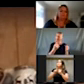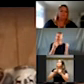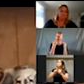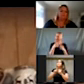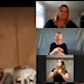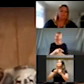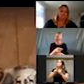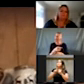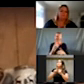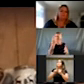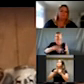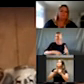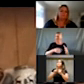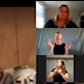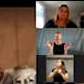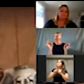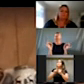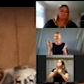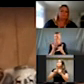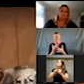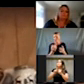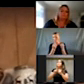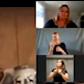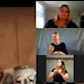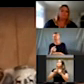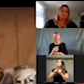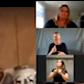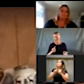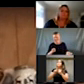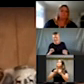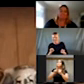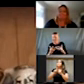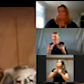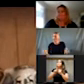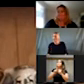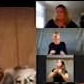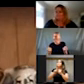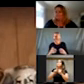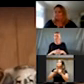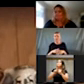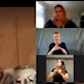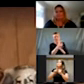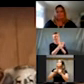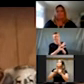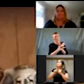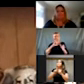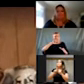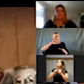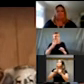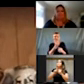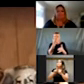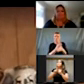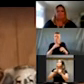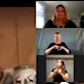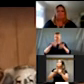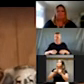will the proposed Accessibility Governance Board have? And how is this law going to enshrine real systems change to